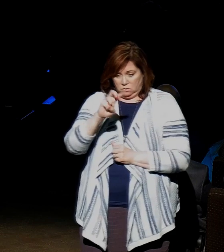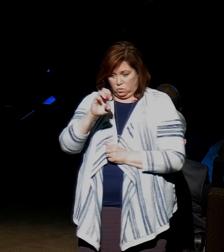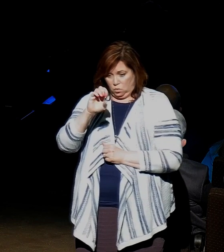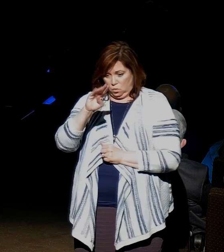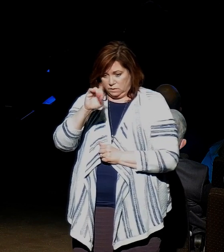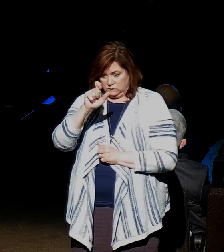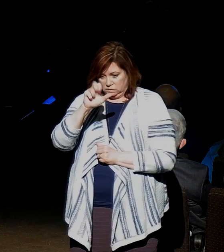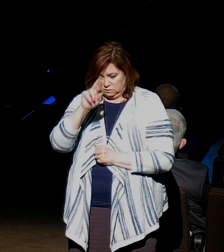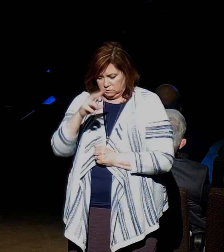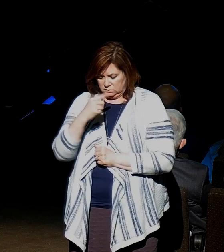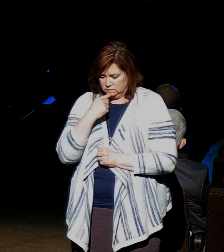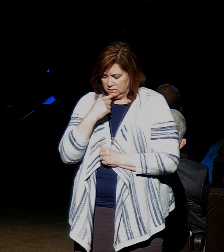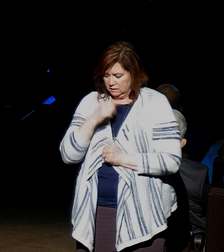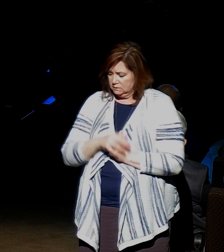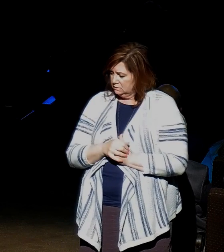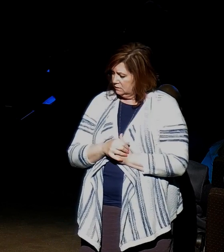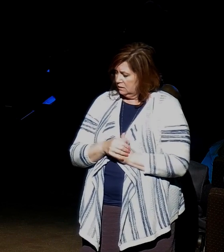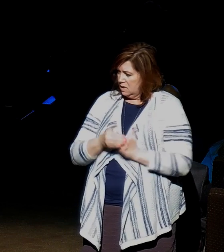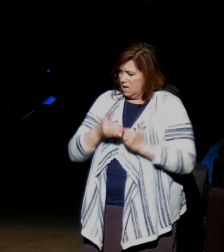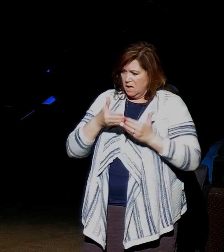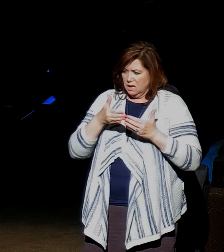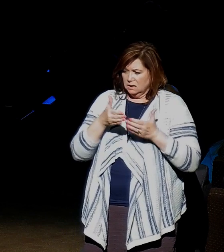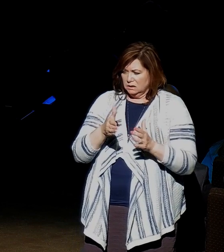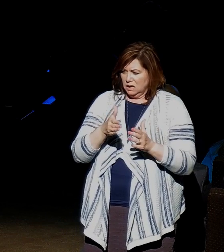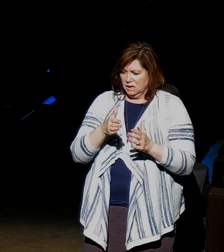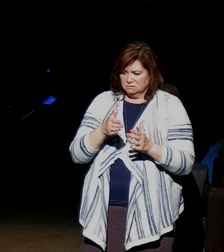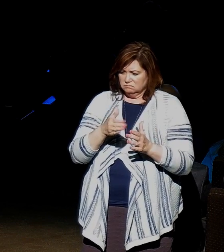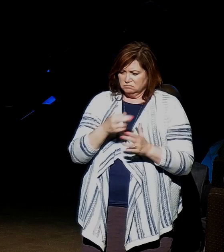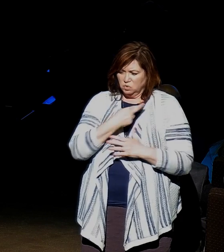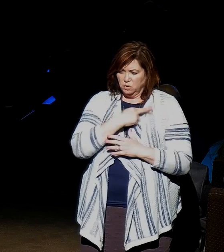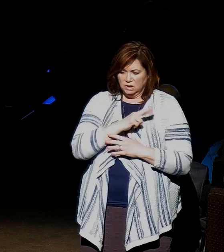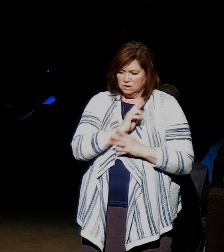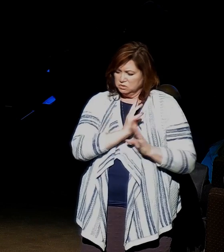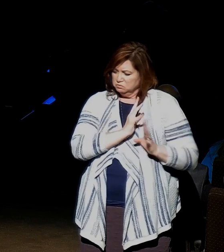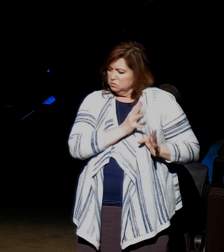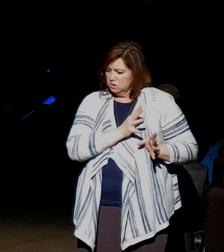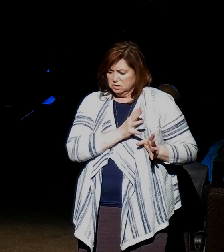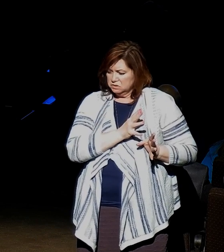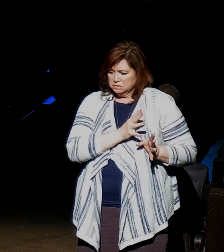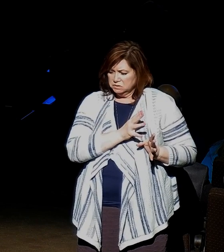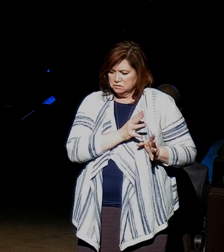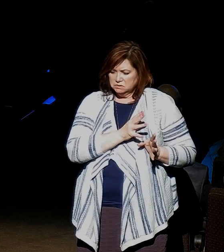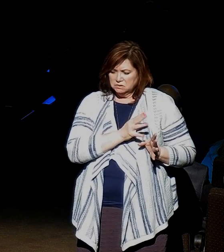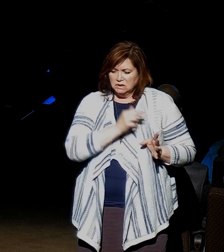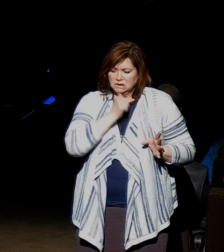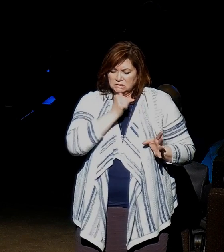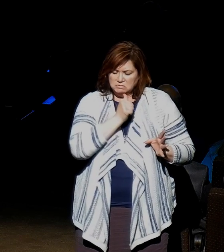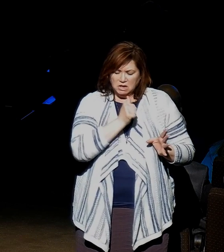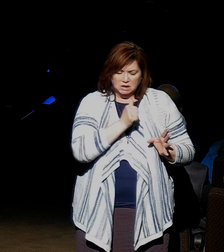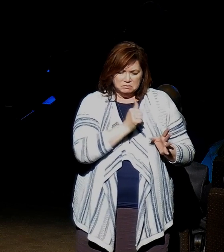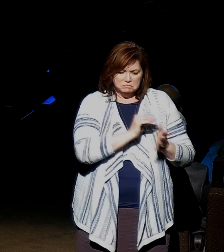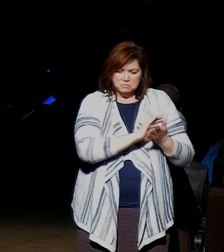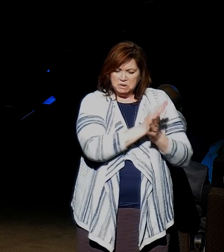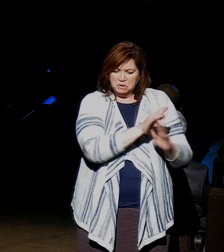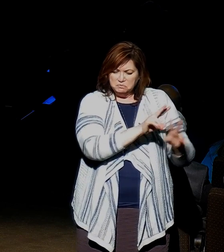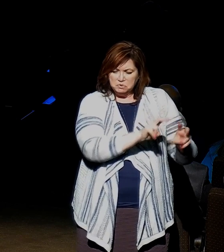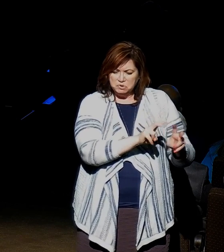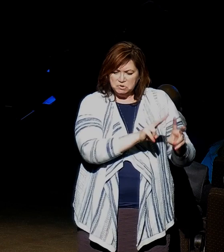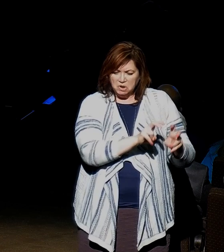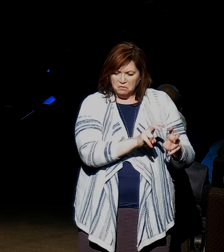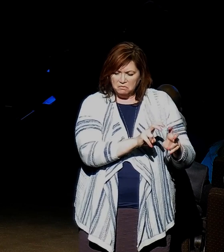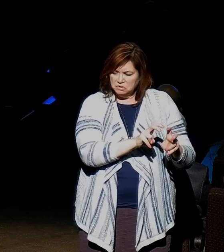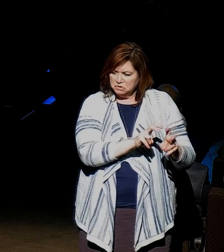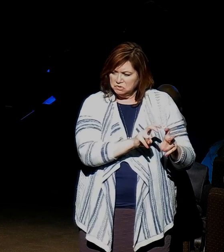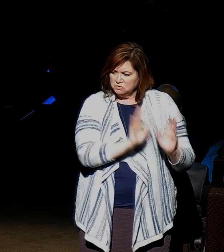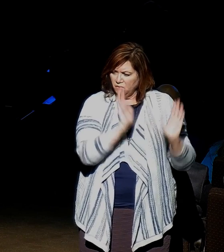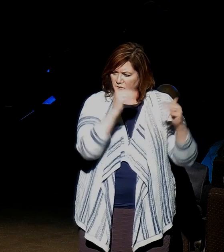in man's nature be neglected, and he becomes the creature of selfish passion or blind fanaticism." Let us